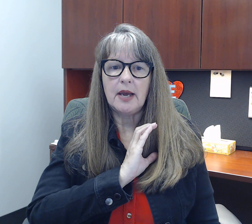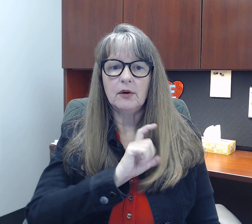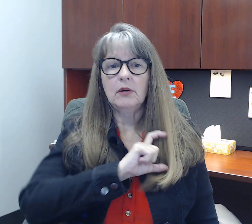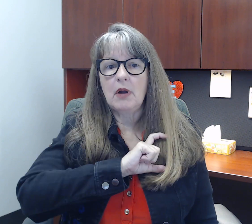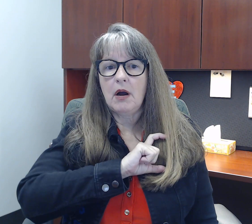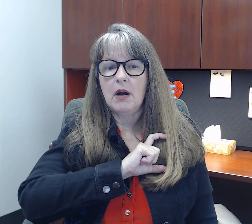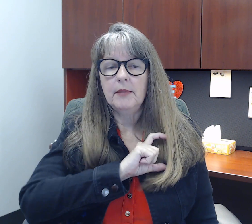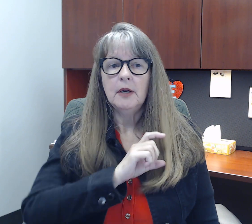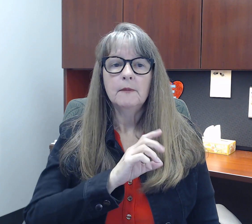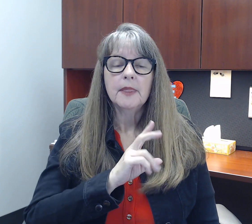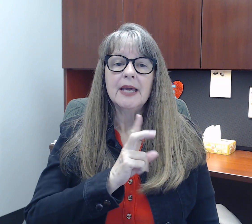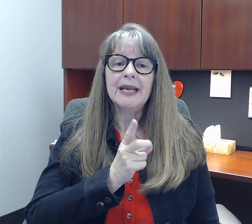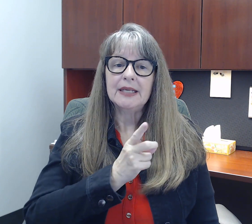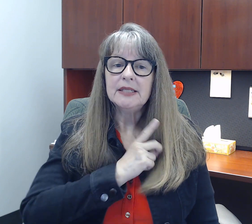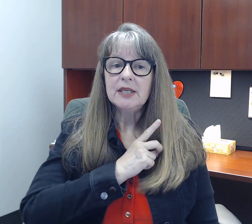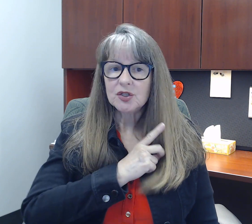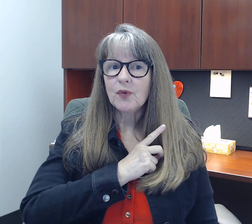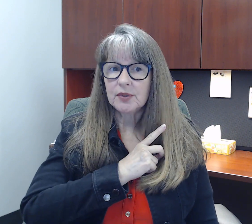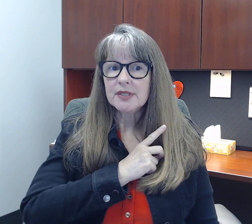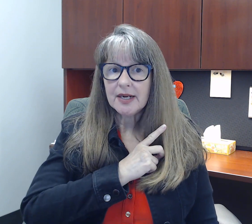or cop, and the D is for detective.